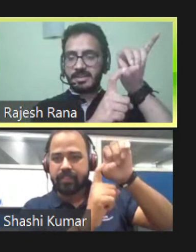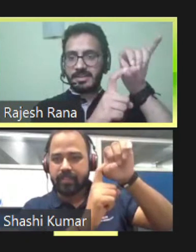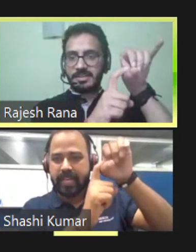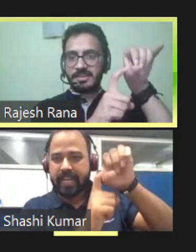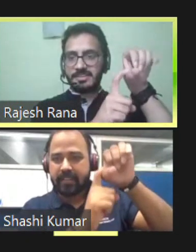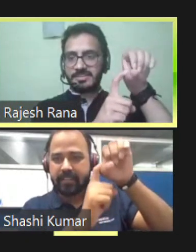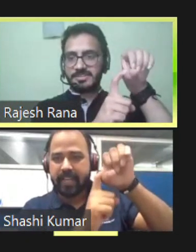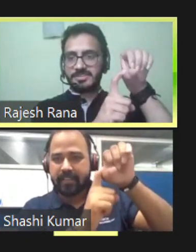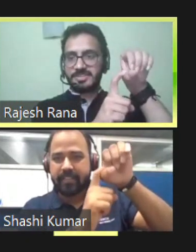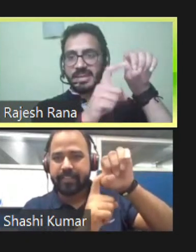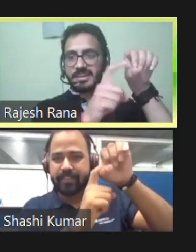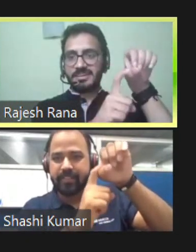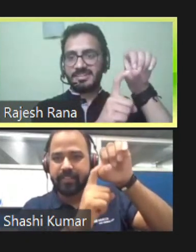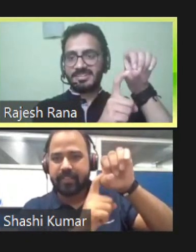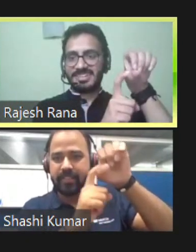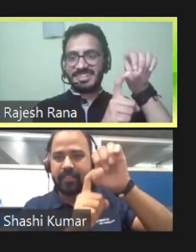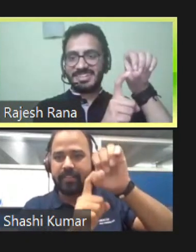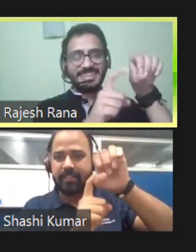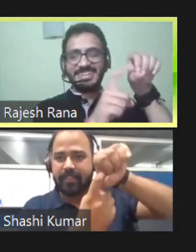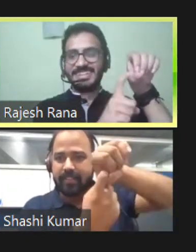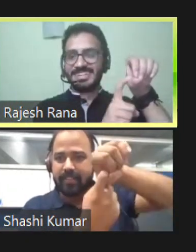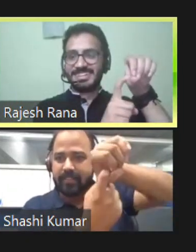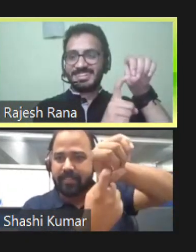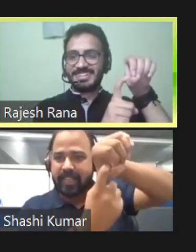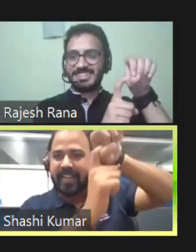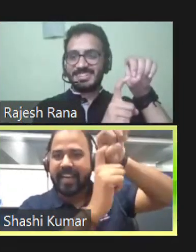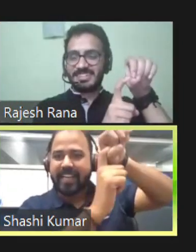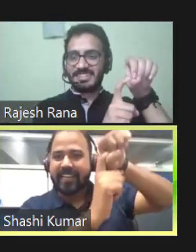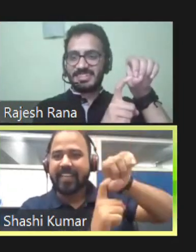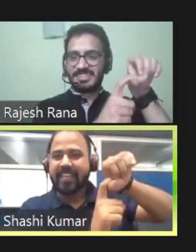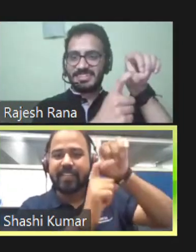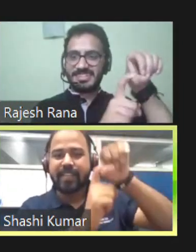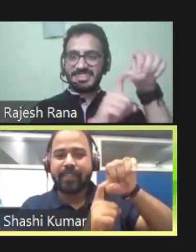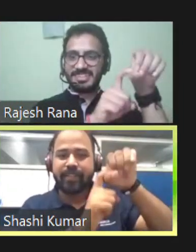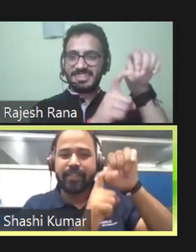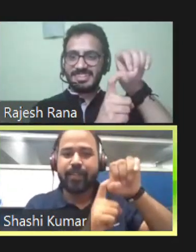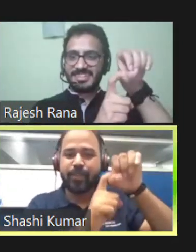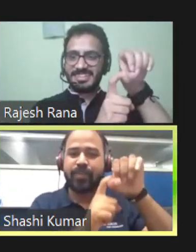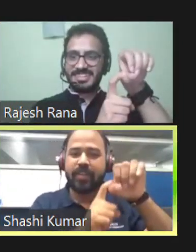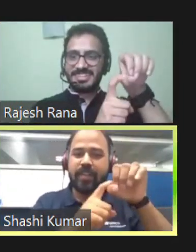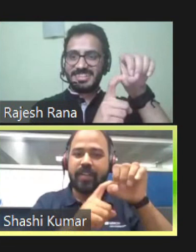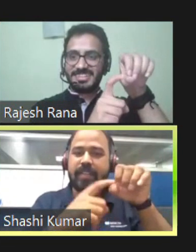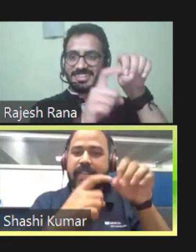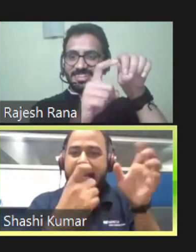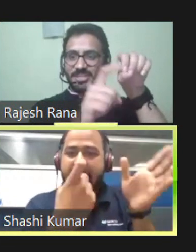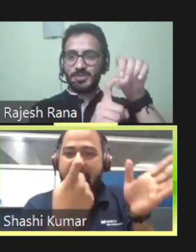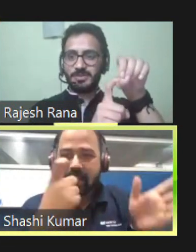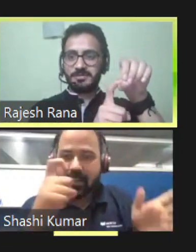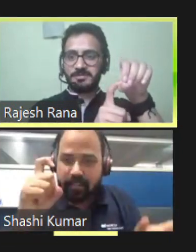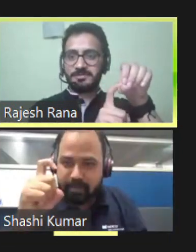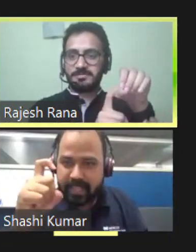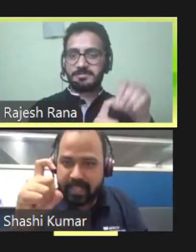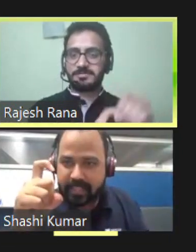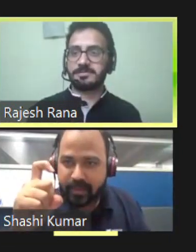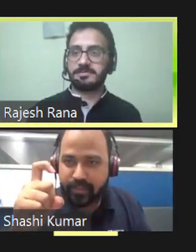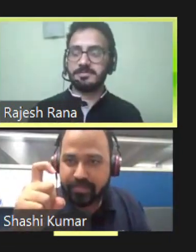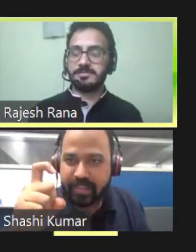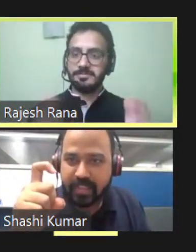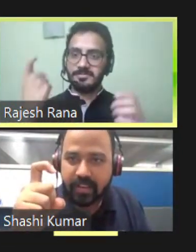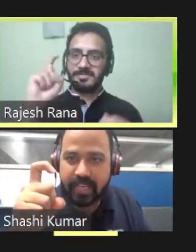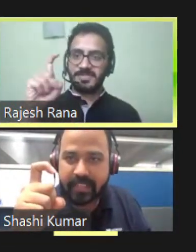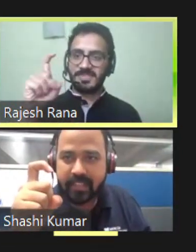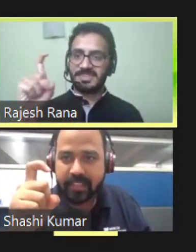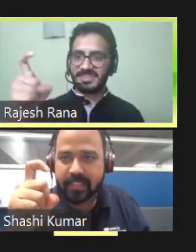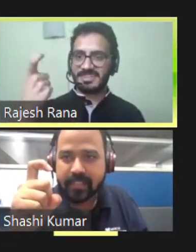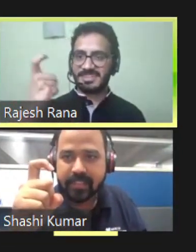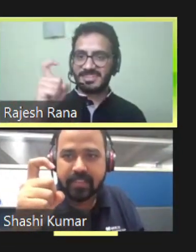just hang. Just hang. Right? It's in Q. Then R. Make your